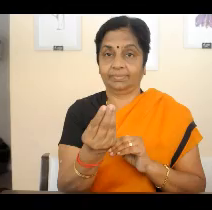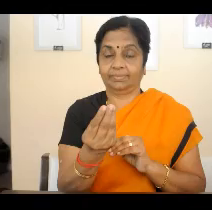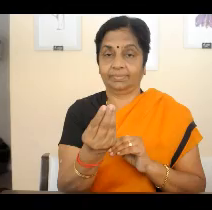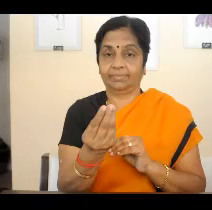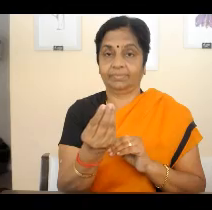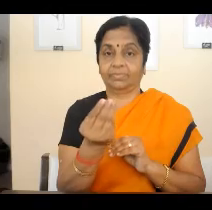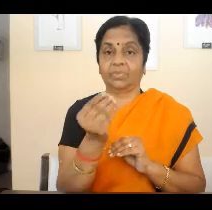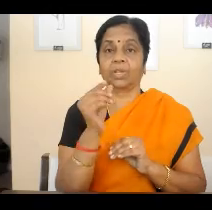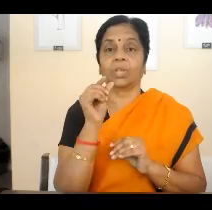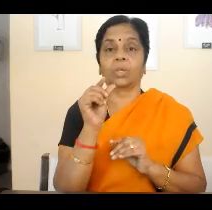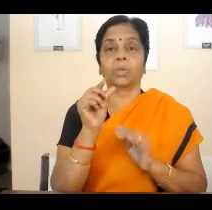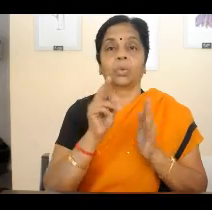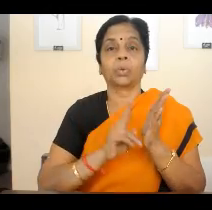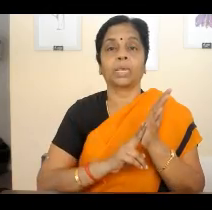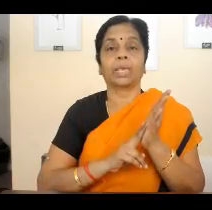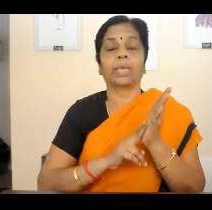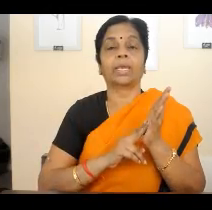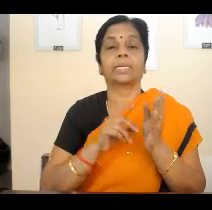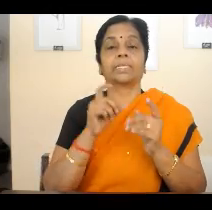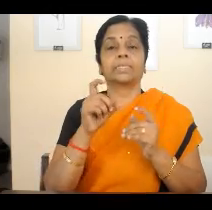the UNCRPD